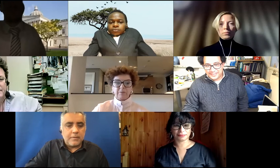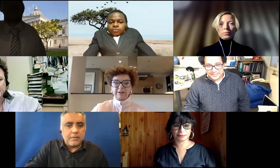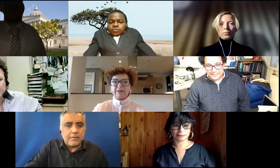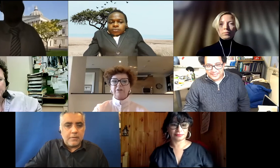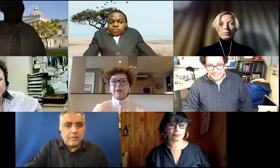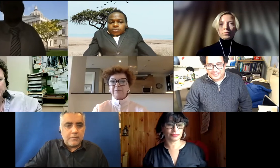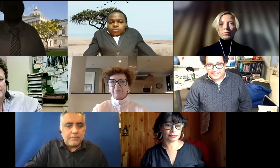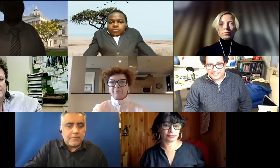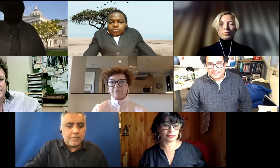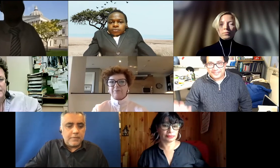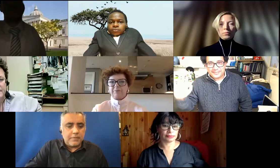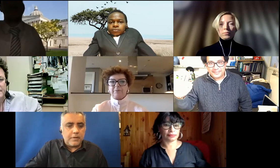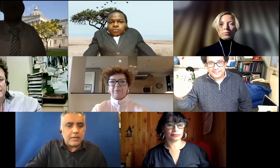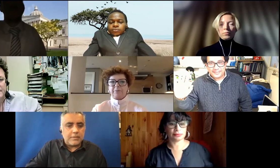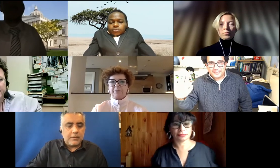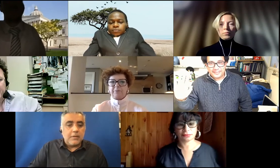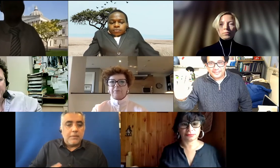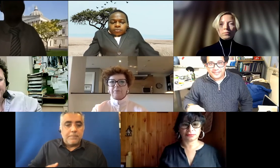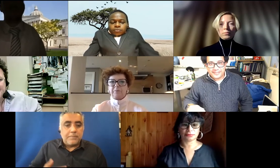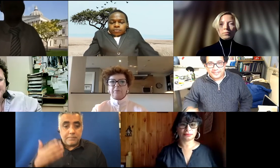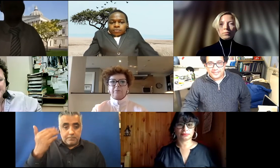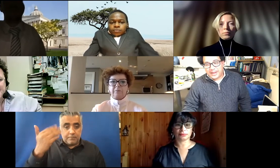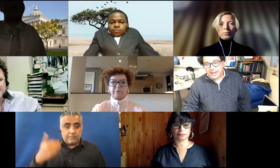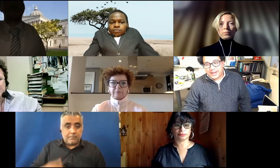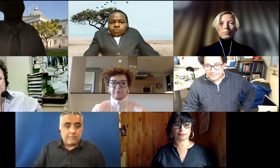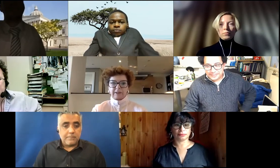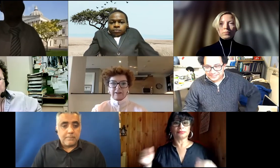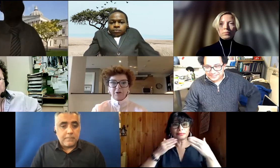Anyone on the panel? Oh, okay. All right.